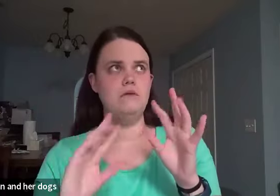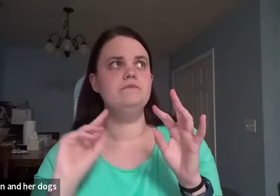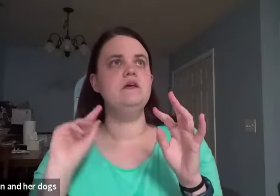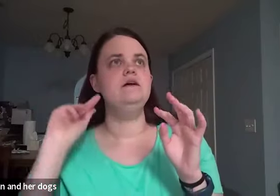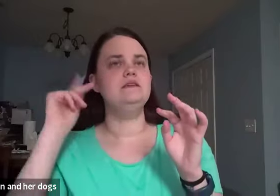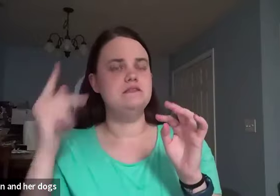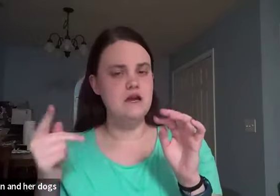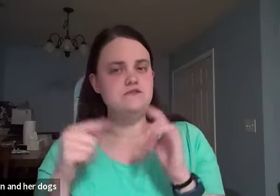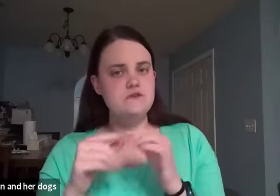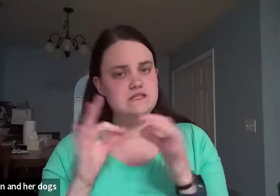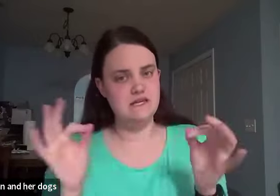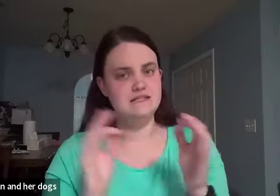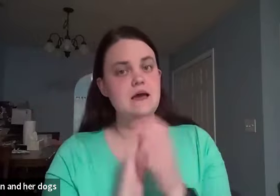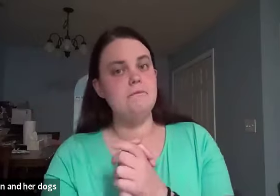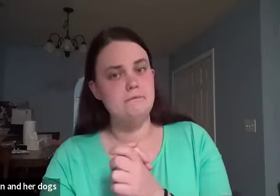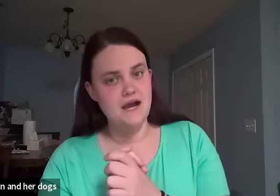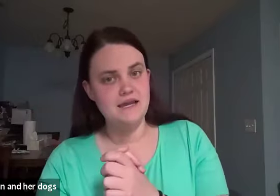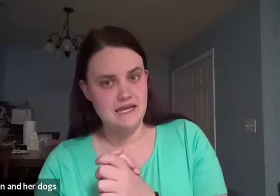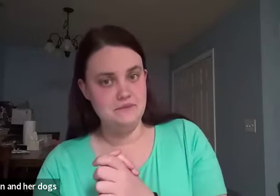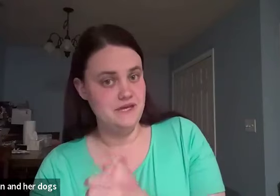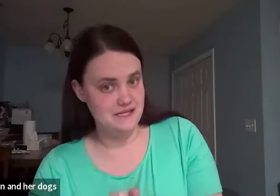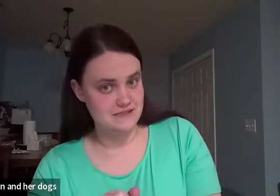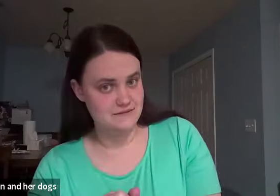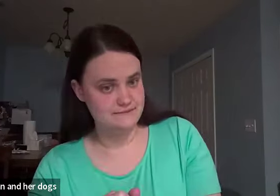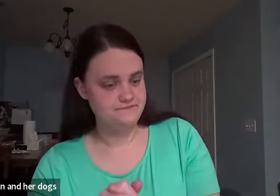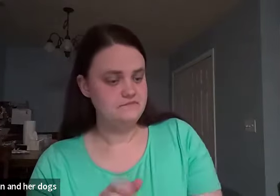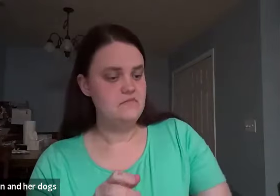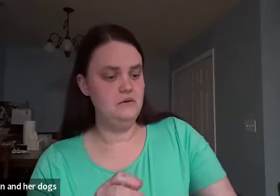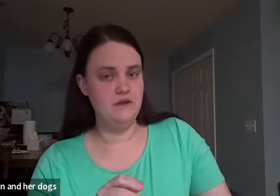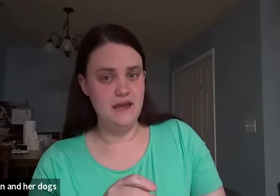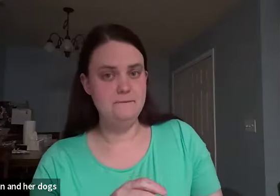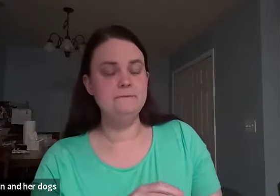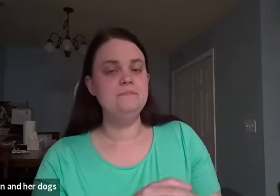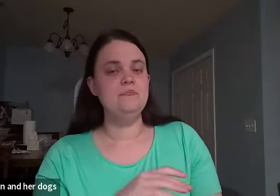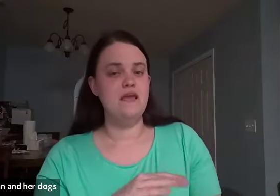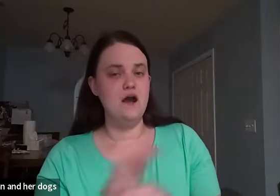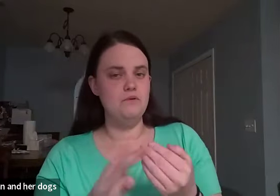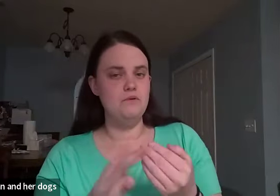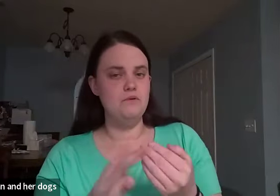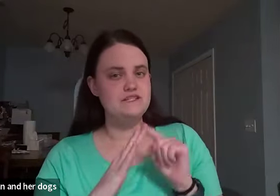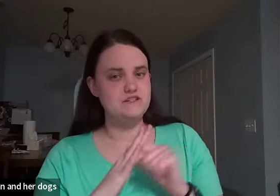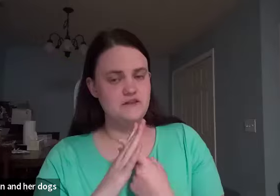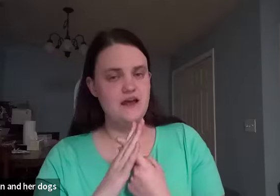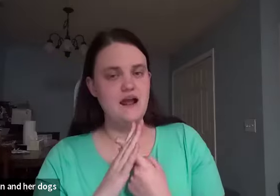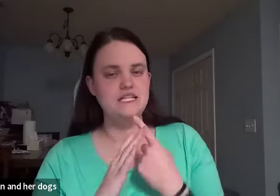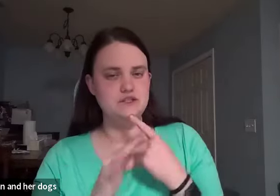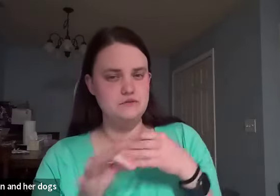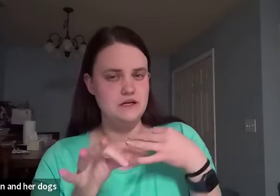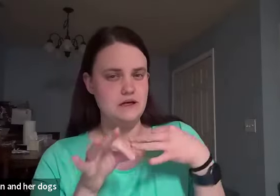wow. The signs for the sentence, my name is. Okay. Now, before we start that, I do want